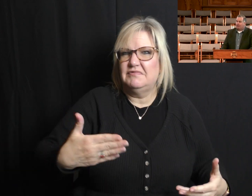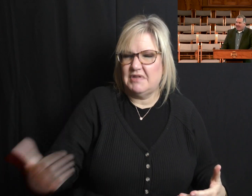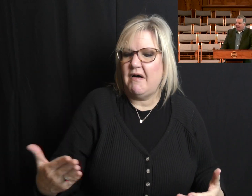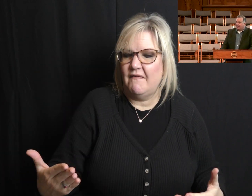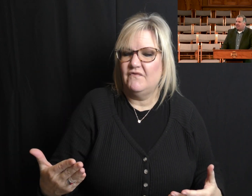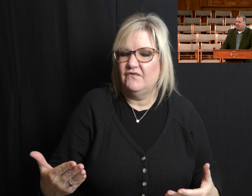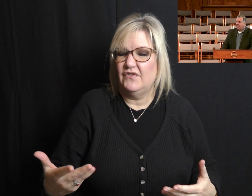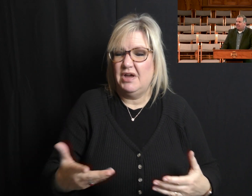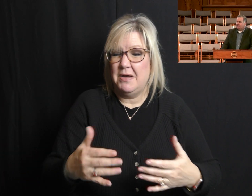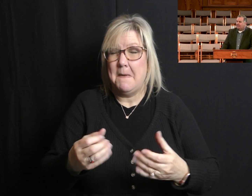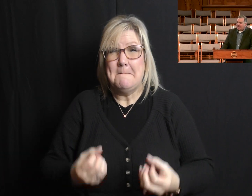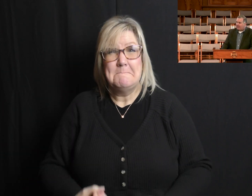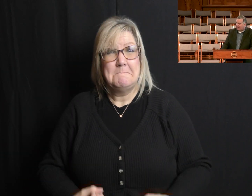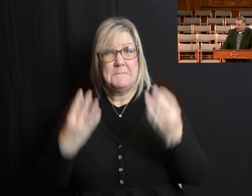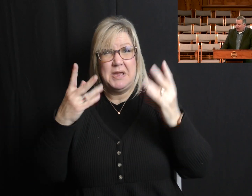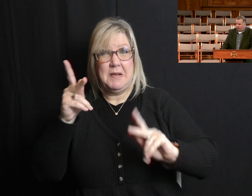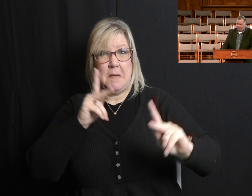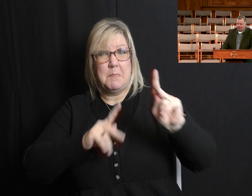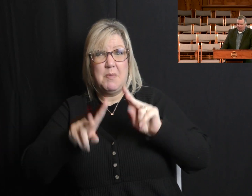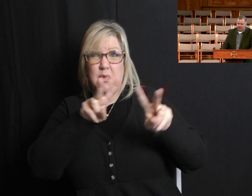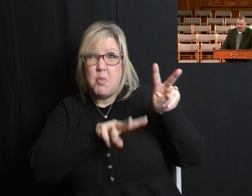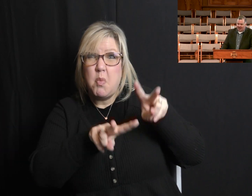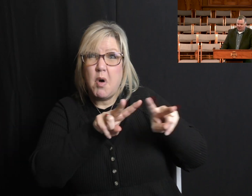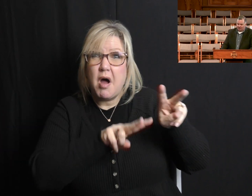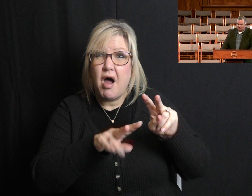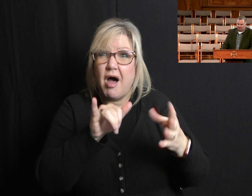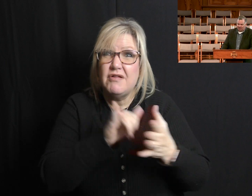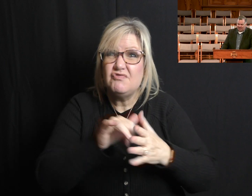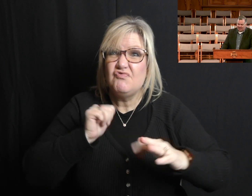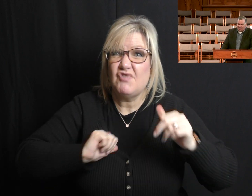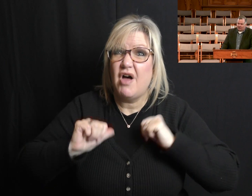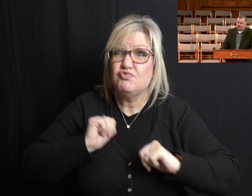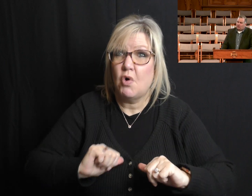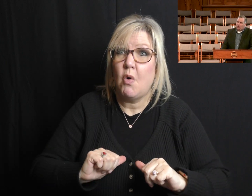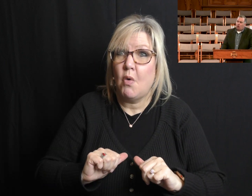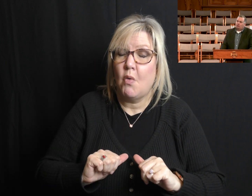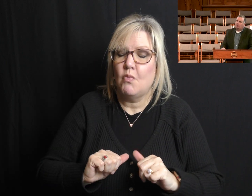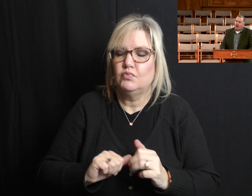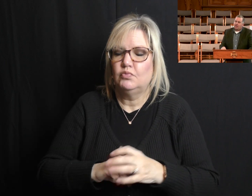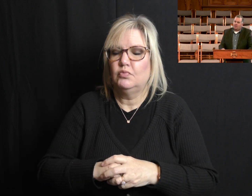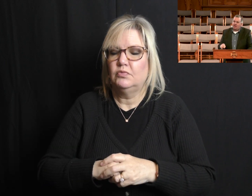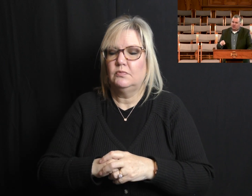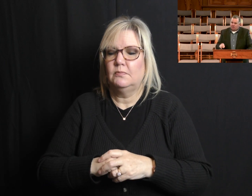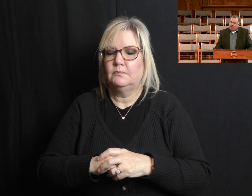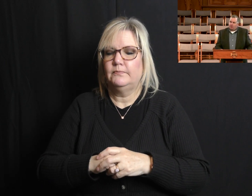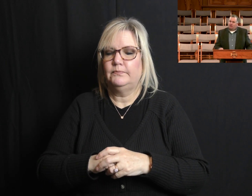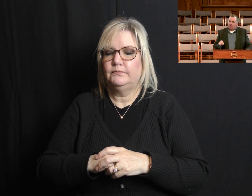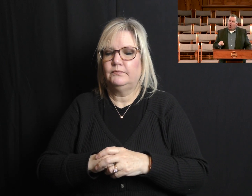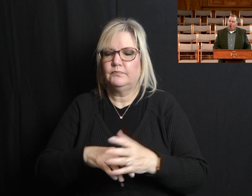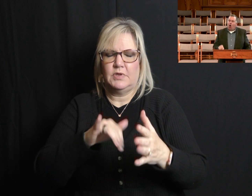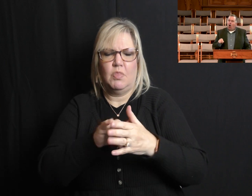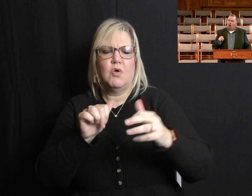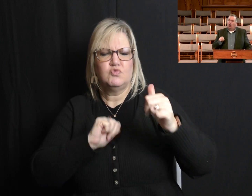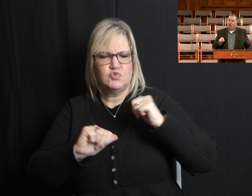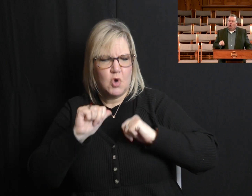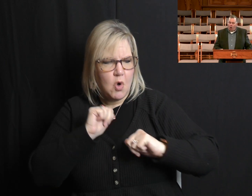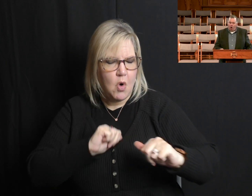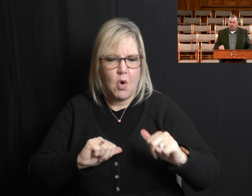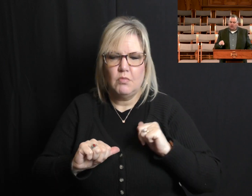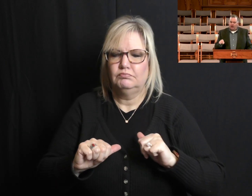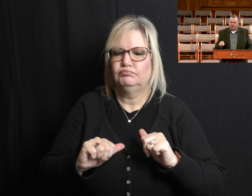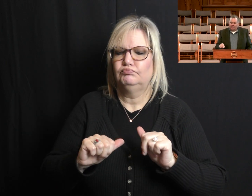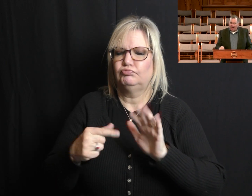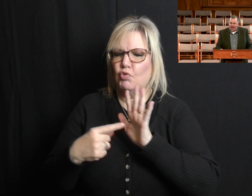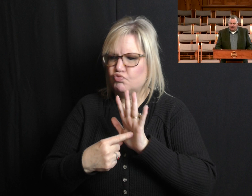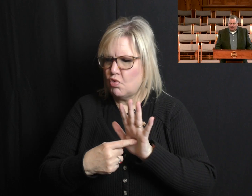outstanding reality TV show, if you can imagine. The show documents people from all